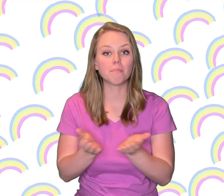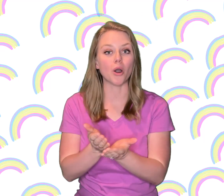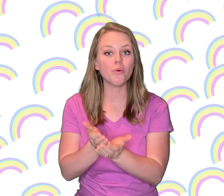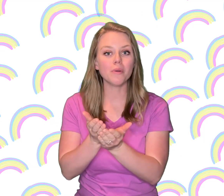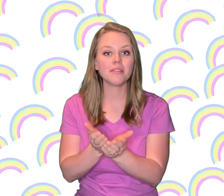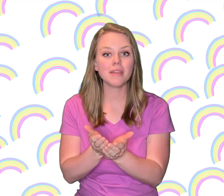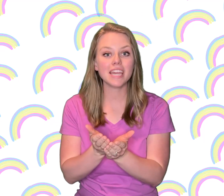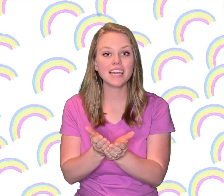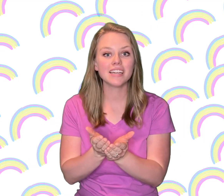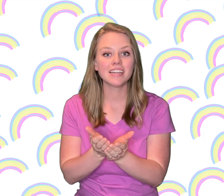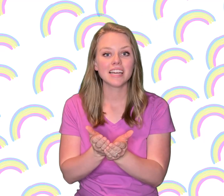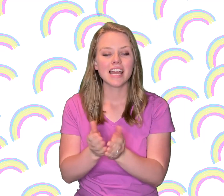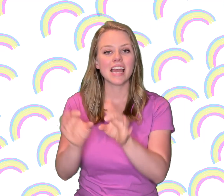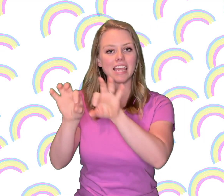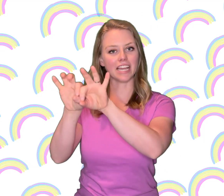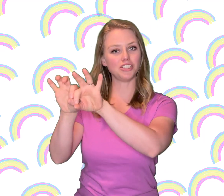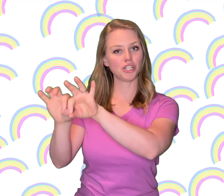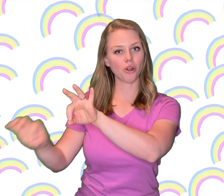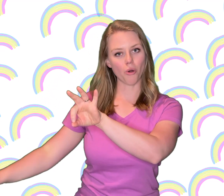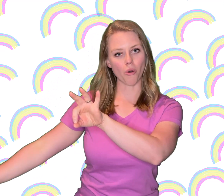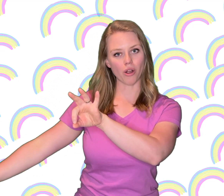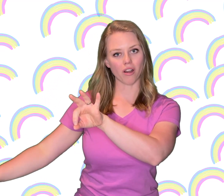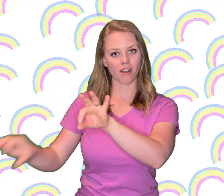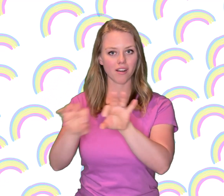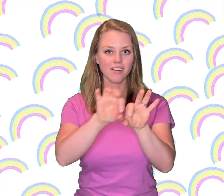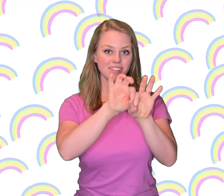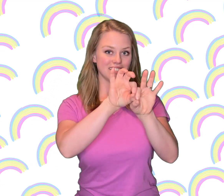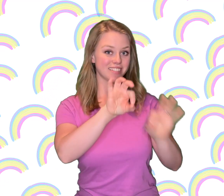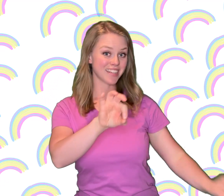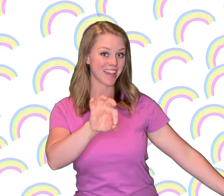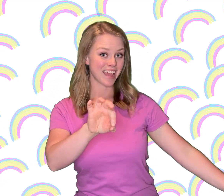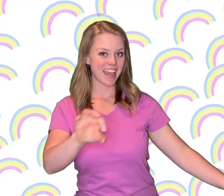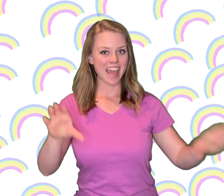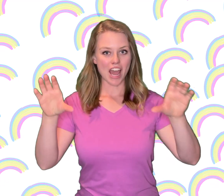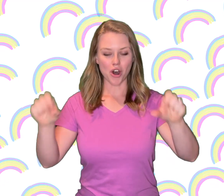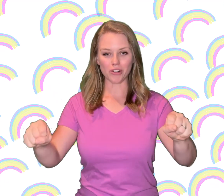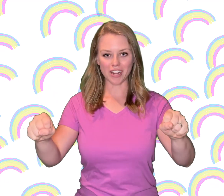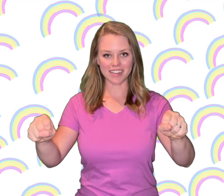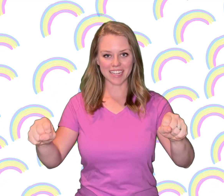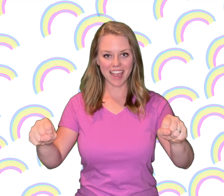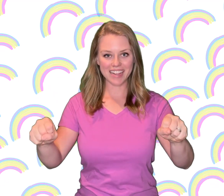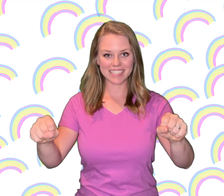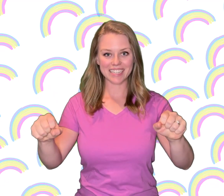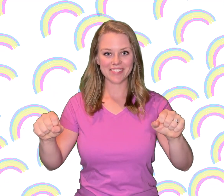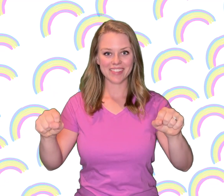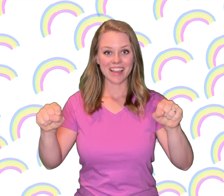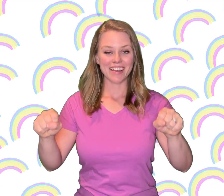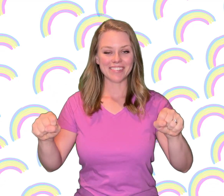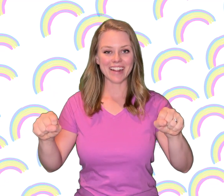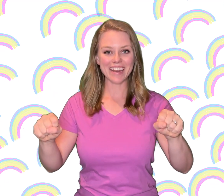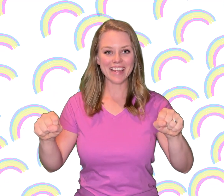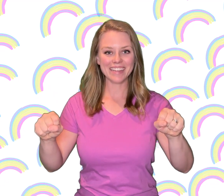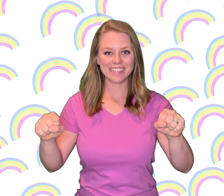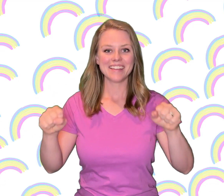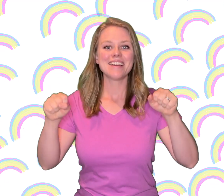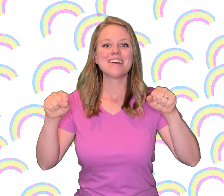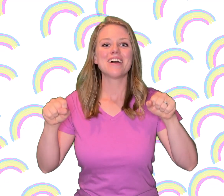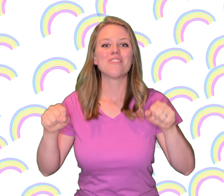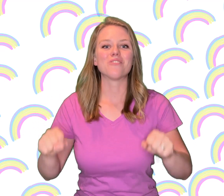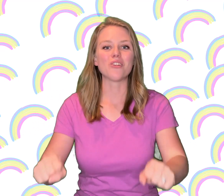boat with me? Get your oars. Hold on tight. Ready?